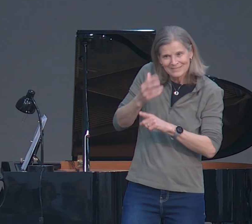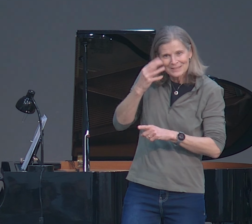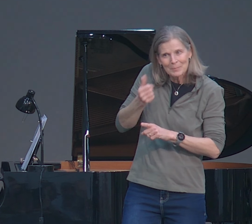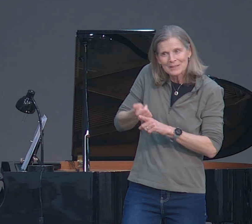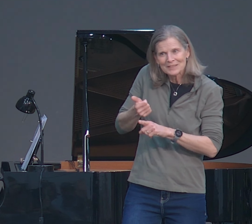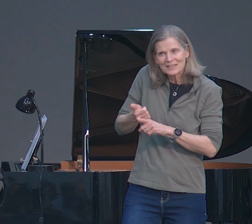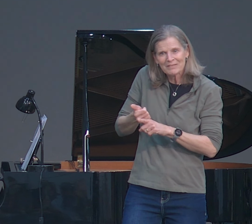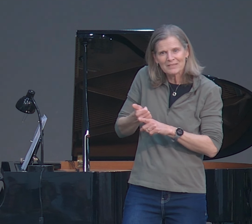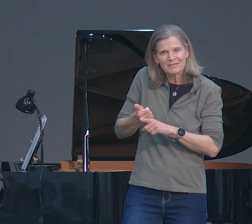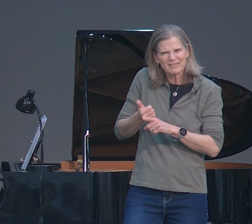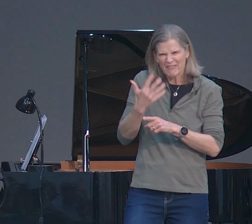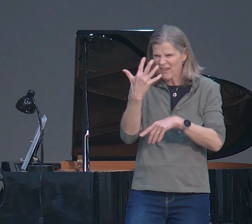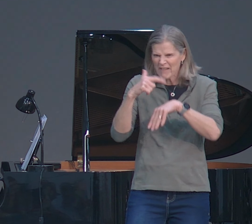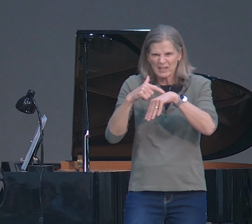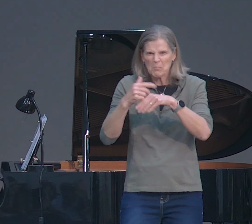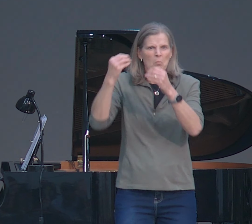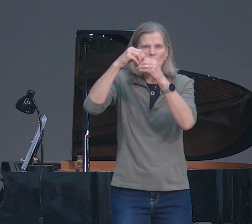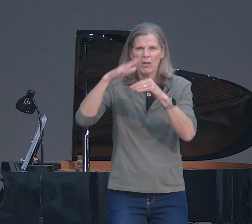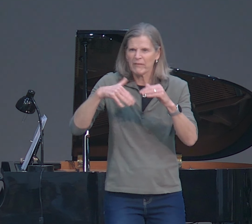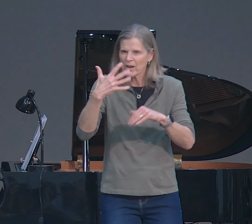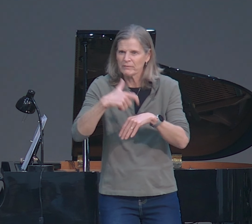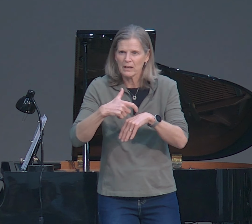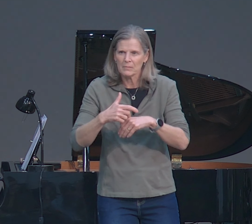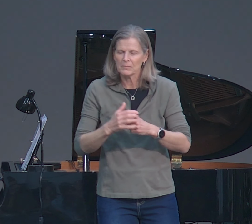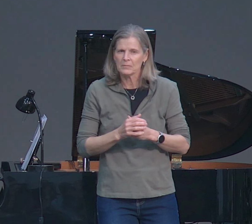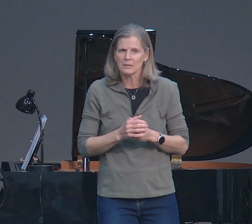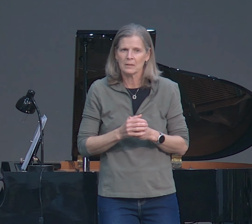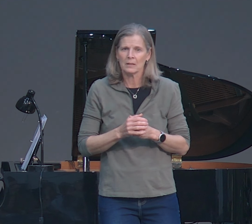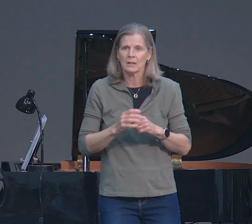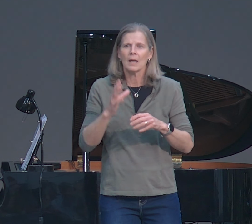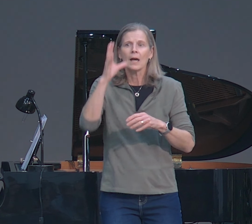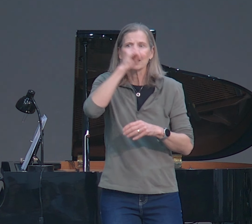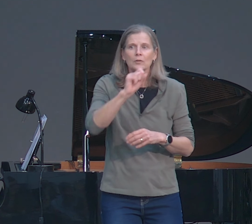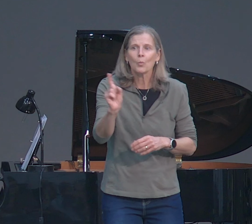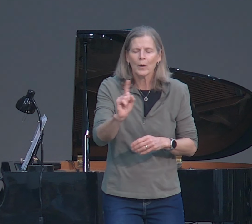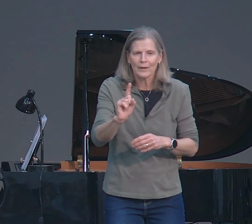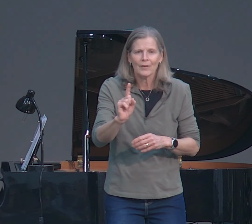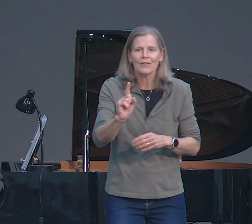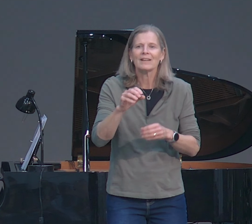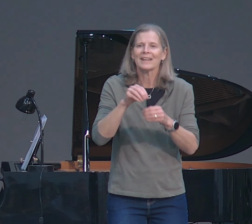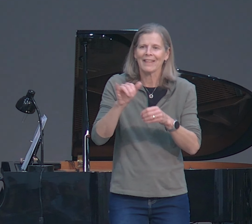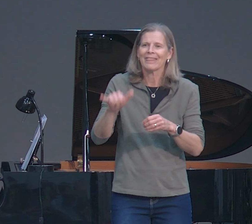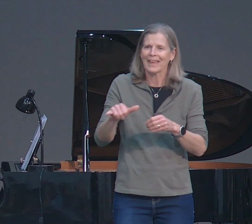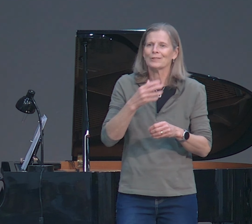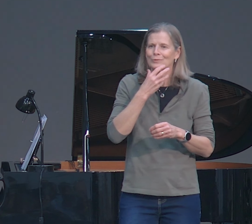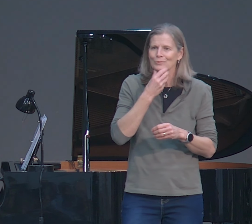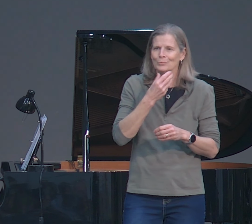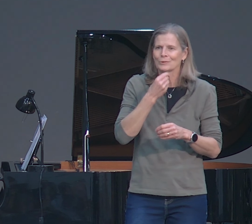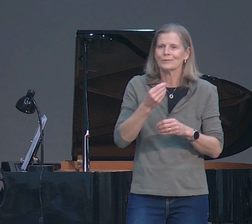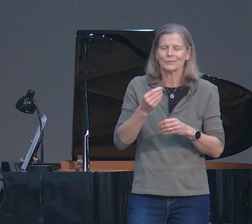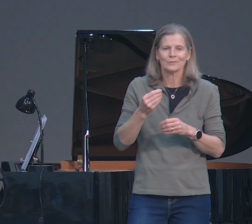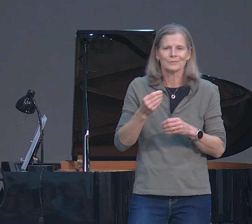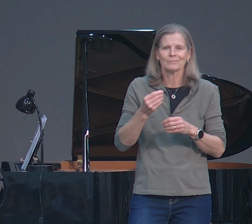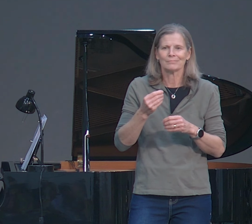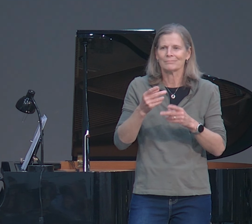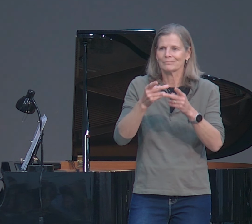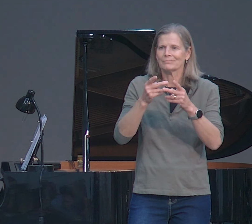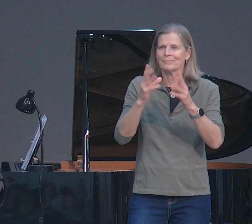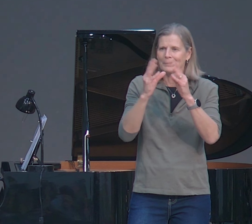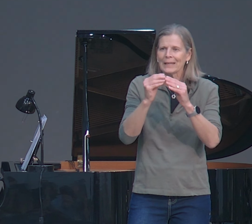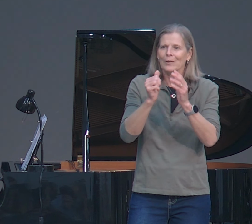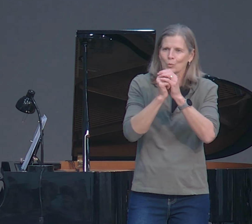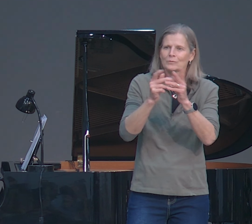than 5 times. Well, guess where that happened? Most likely, the synagogues, the